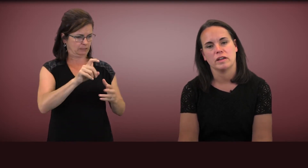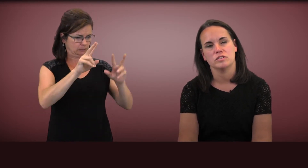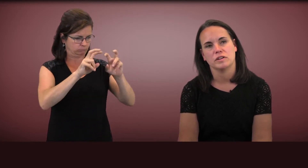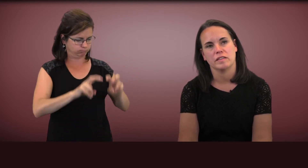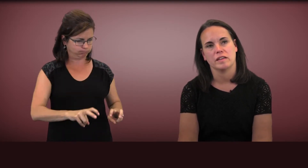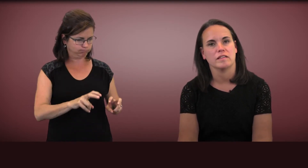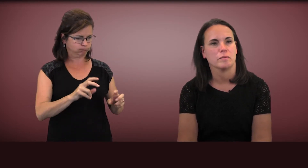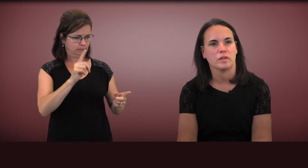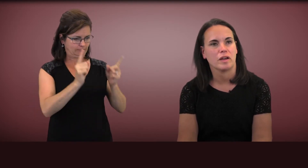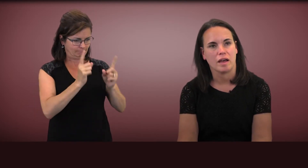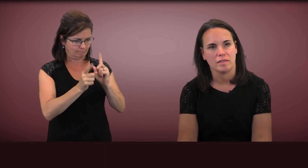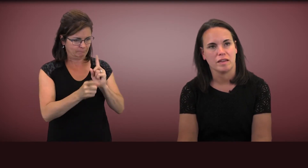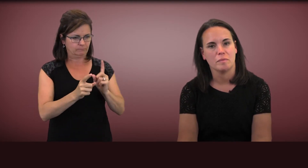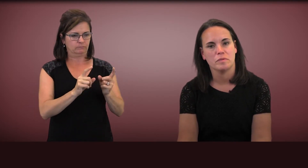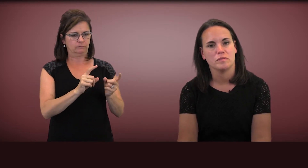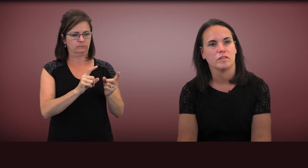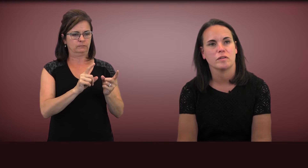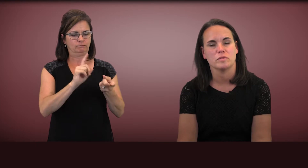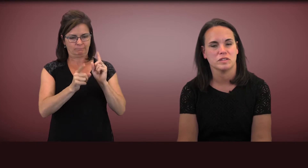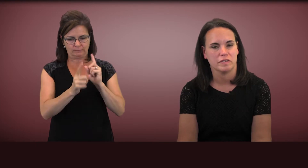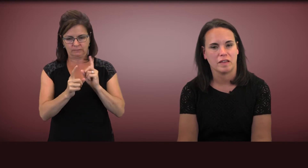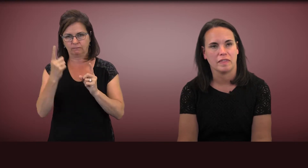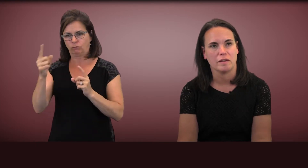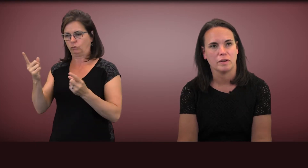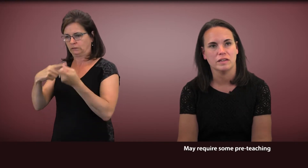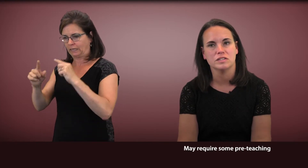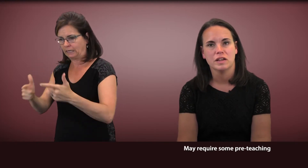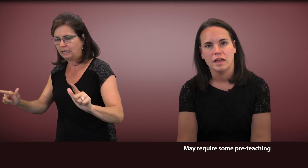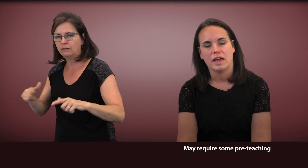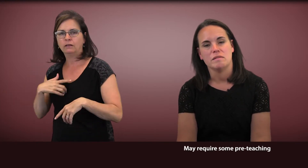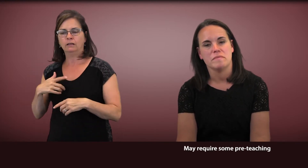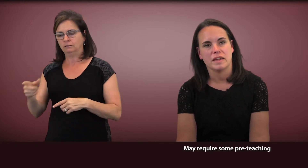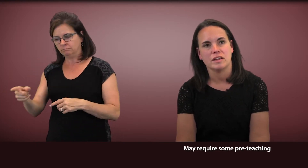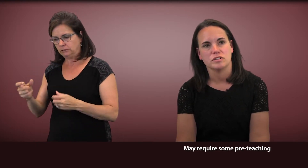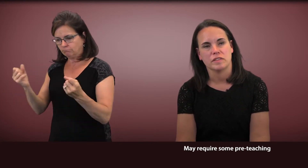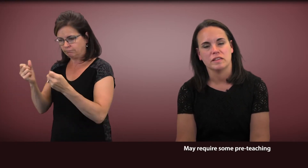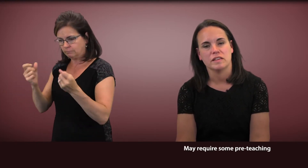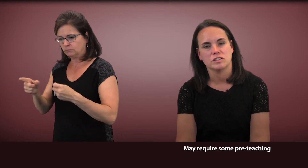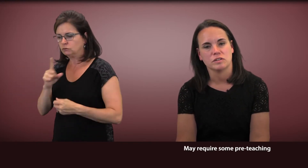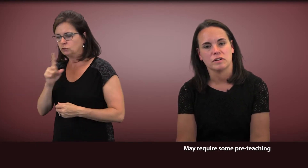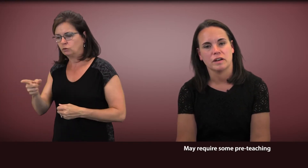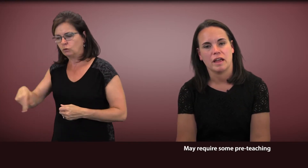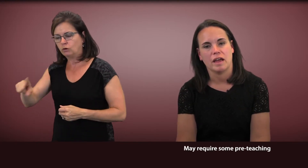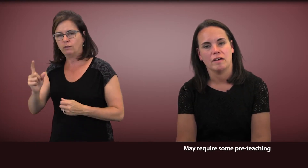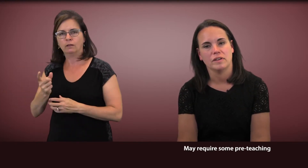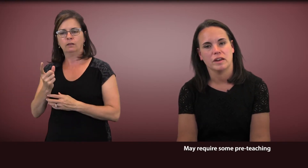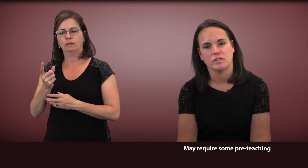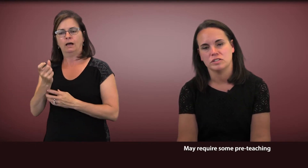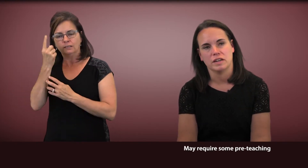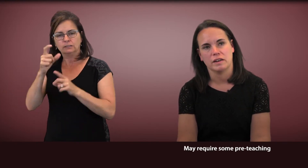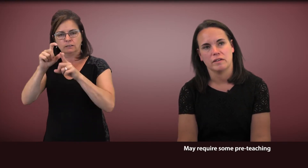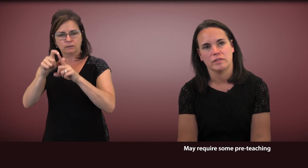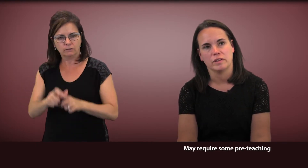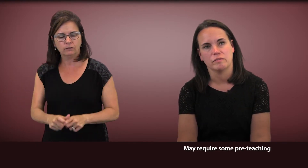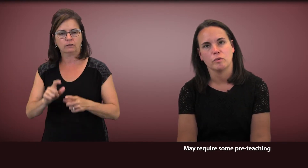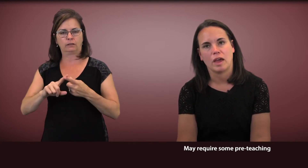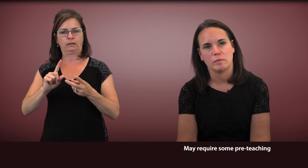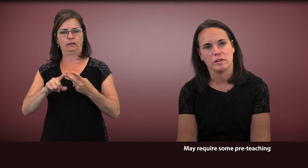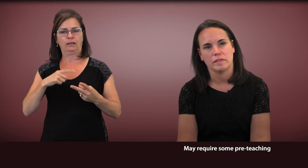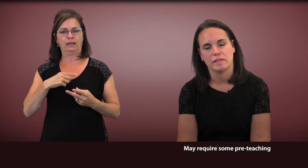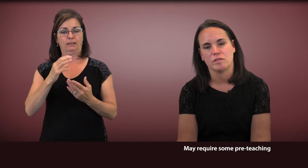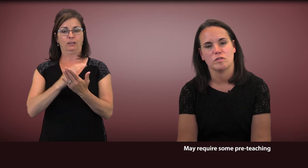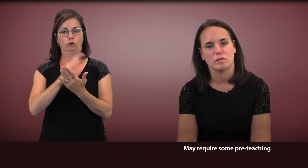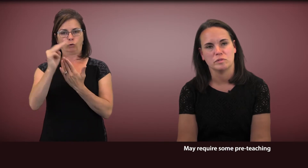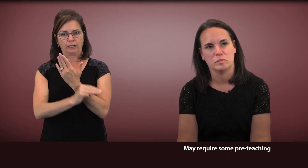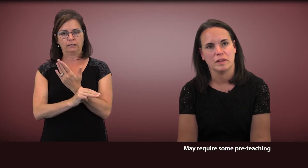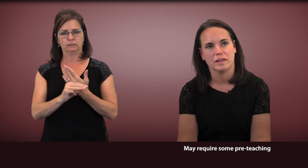some work in translating some of the concepts, for example, to sign language, and in making sure that the children have an understanding of the